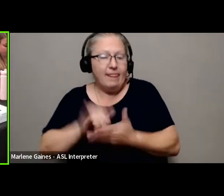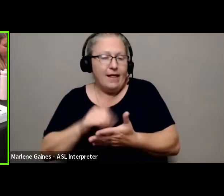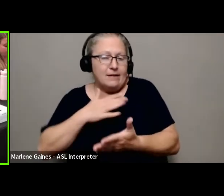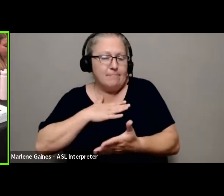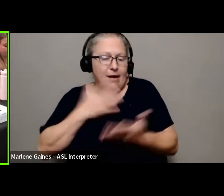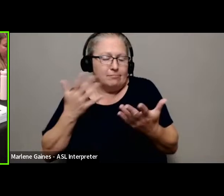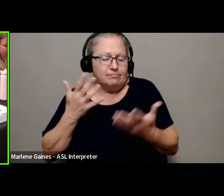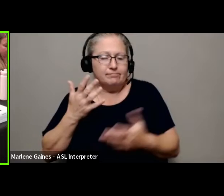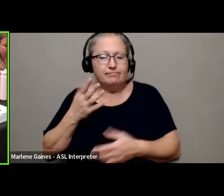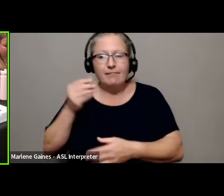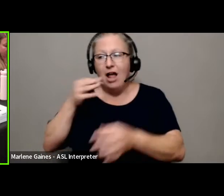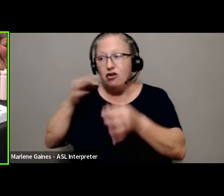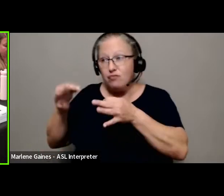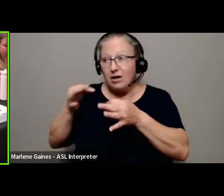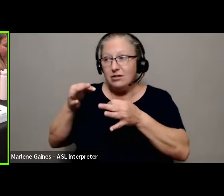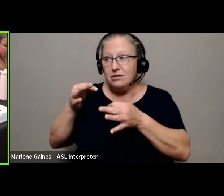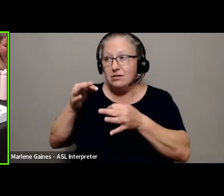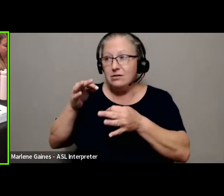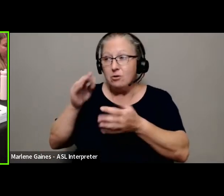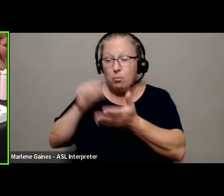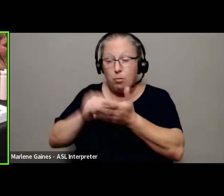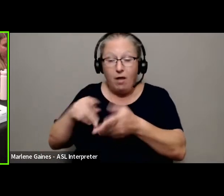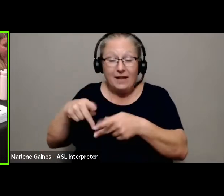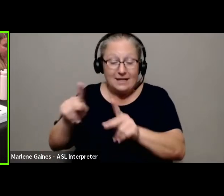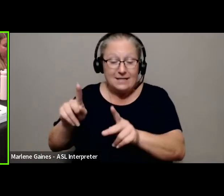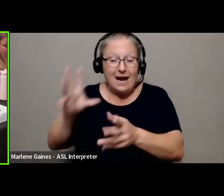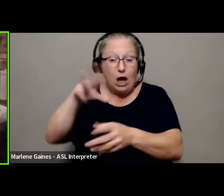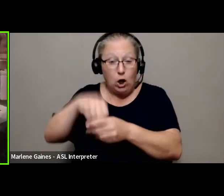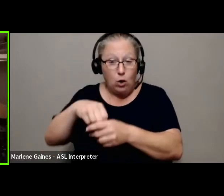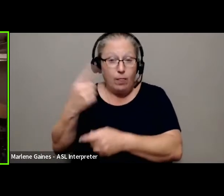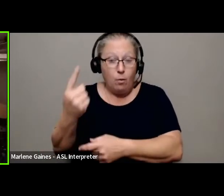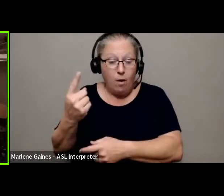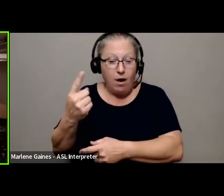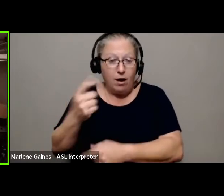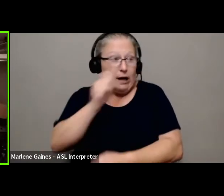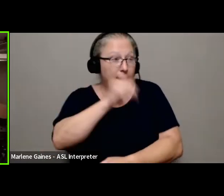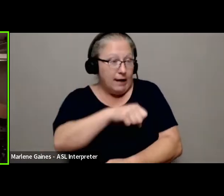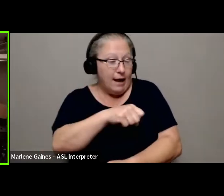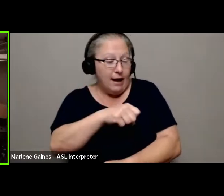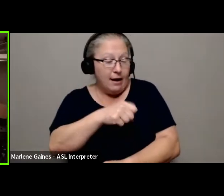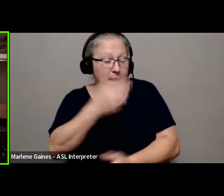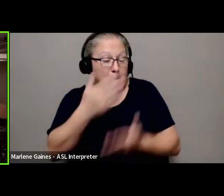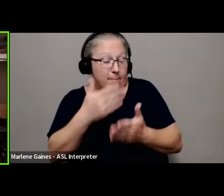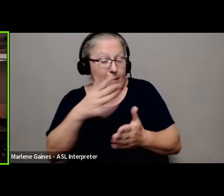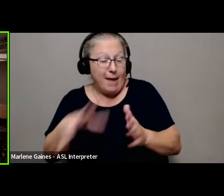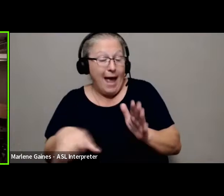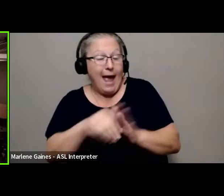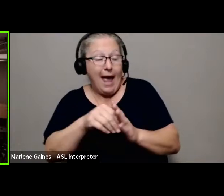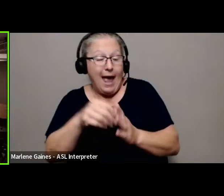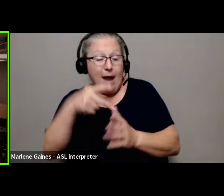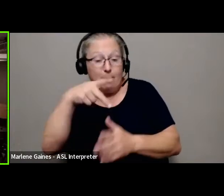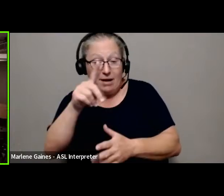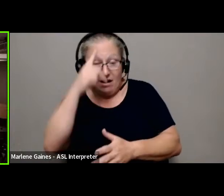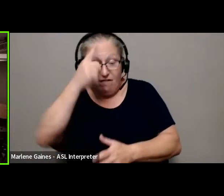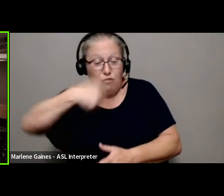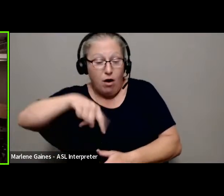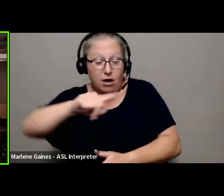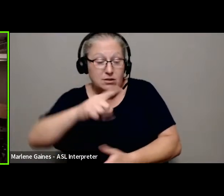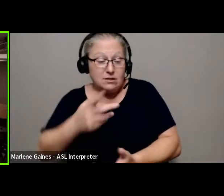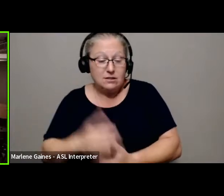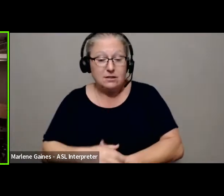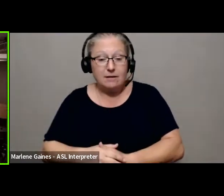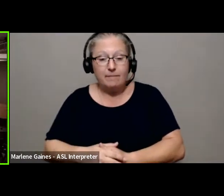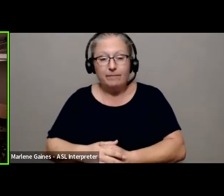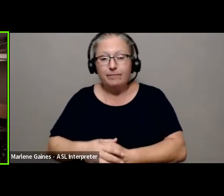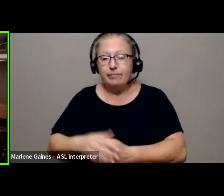And the direction is to put everything on consent, including that one. And maybe vendor. add some PD for us on this. Well,